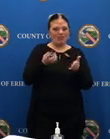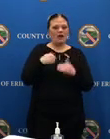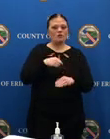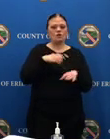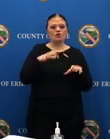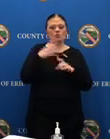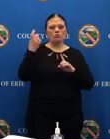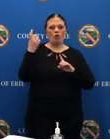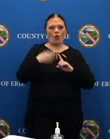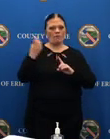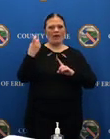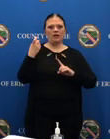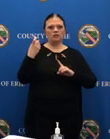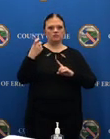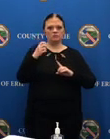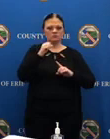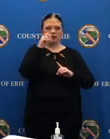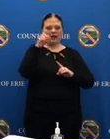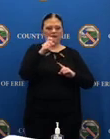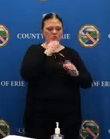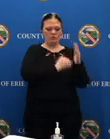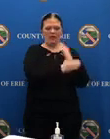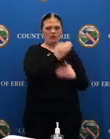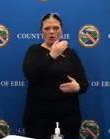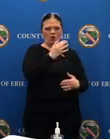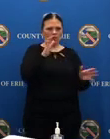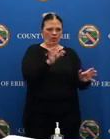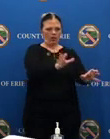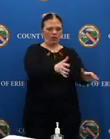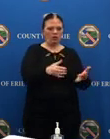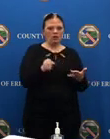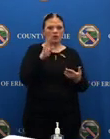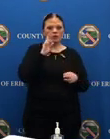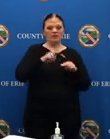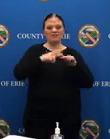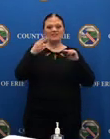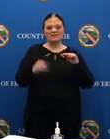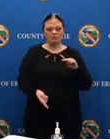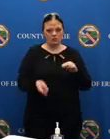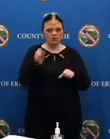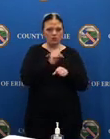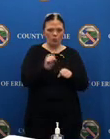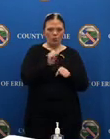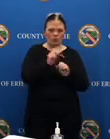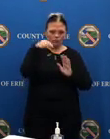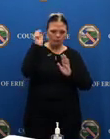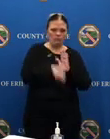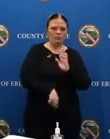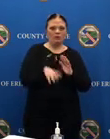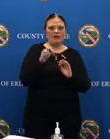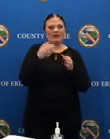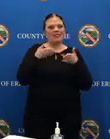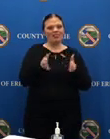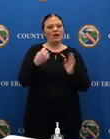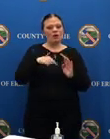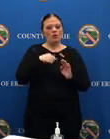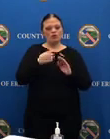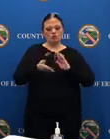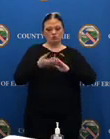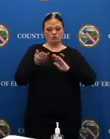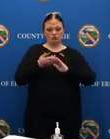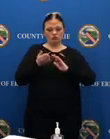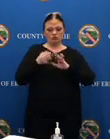this automatically instead of manually. So it will decrease the labor intensiveness, and it will allow us to run